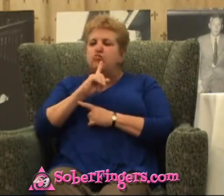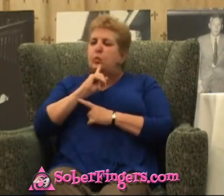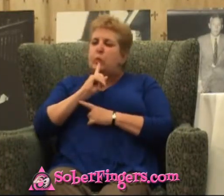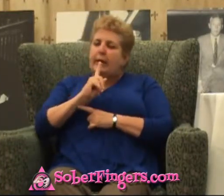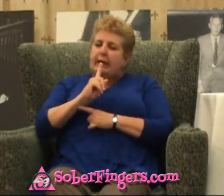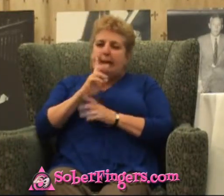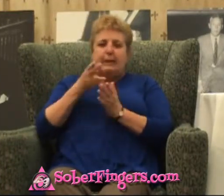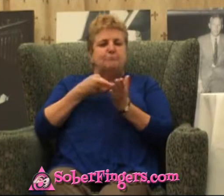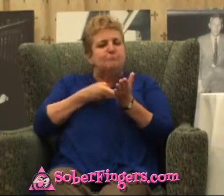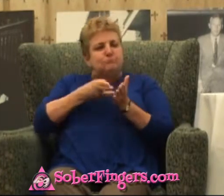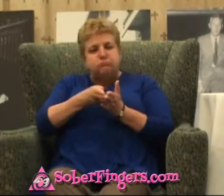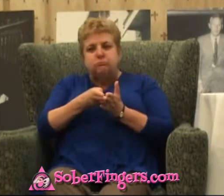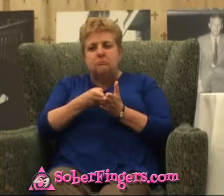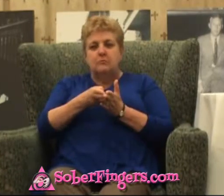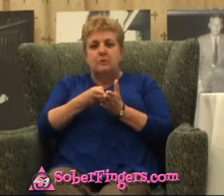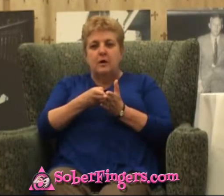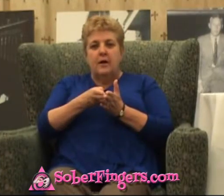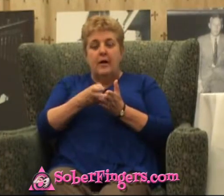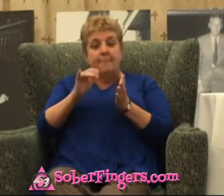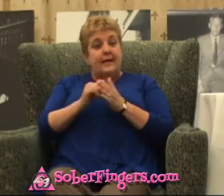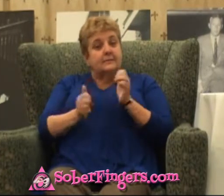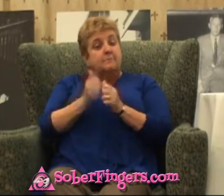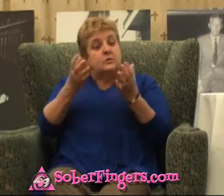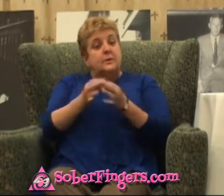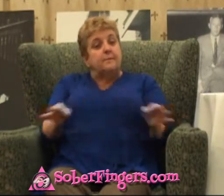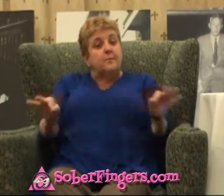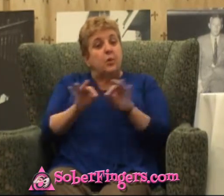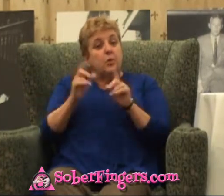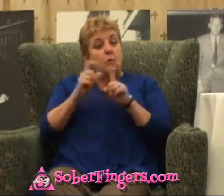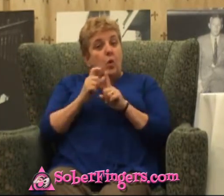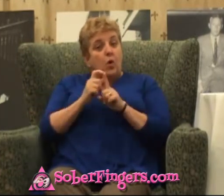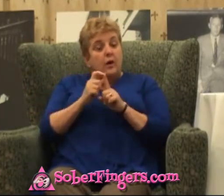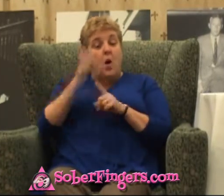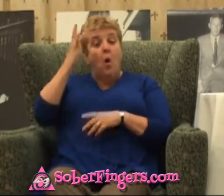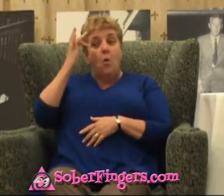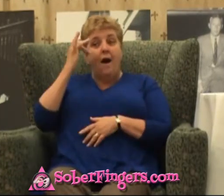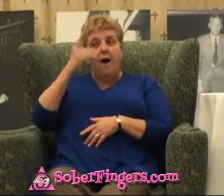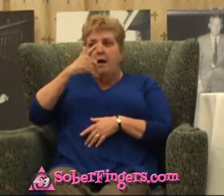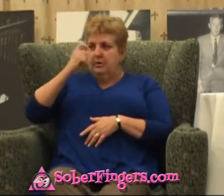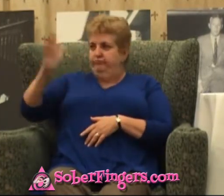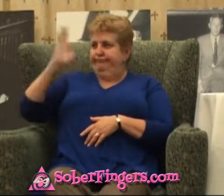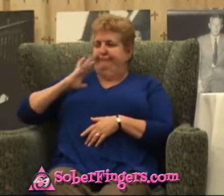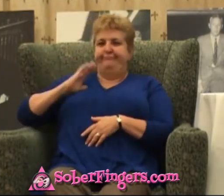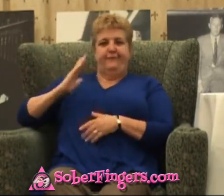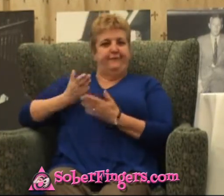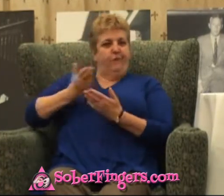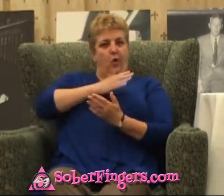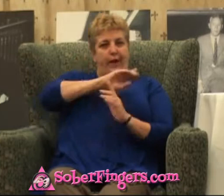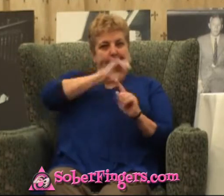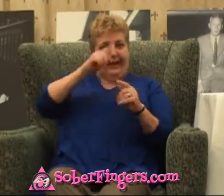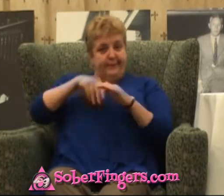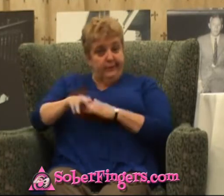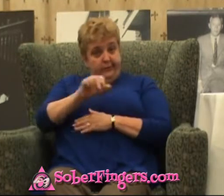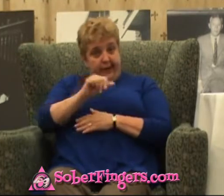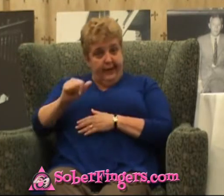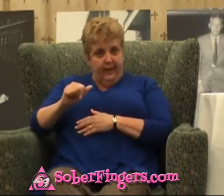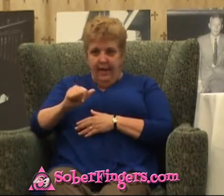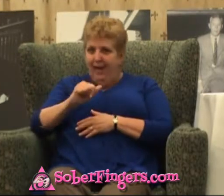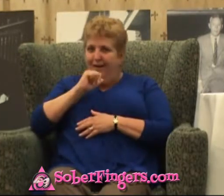you, I was anything but. When I came to all of you, I was the crown princess of Fake Itville. No matter what I had